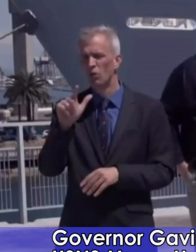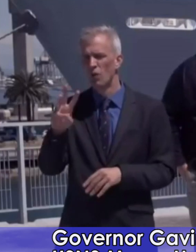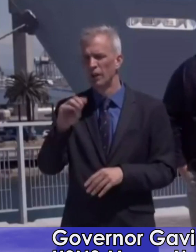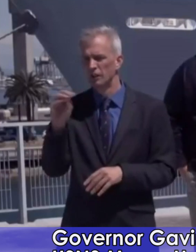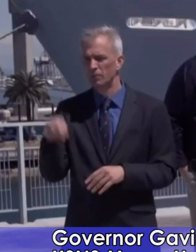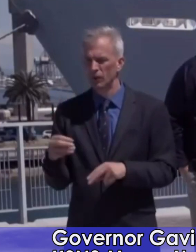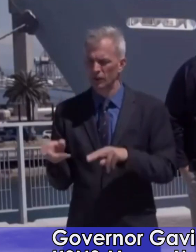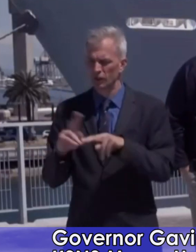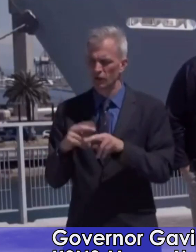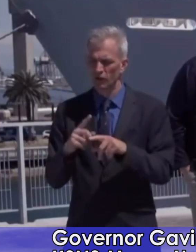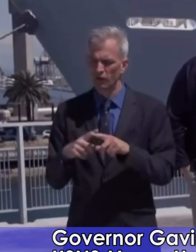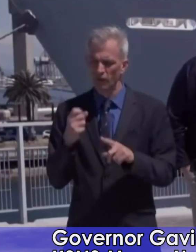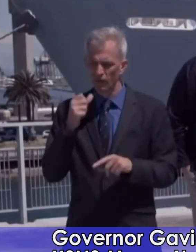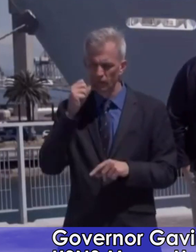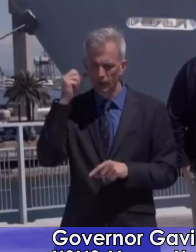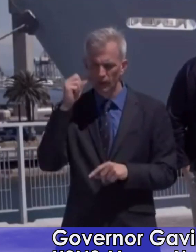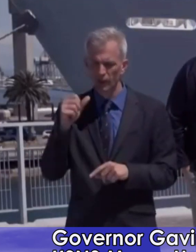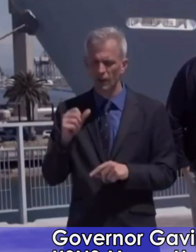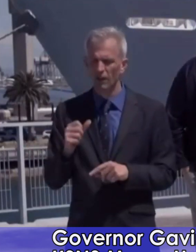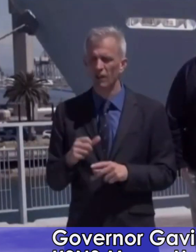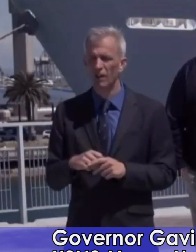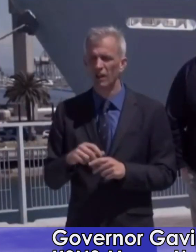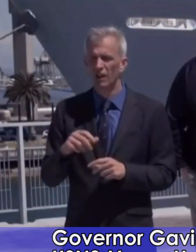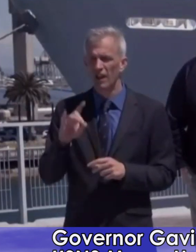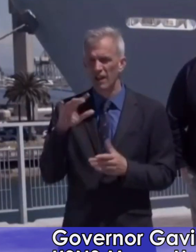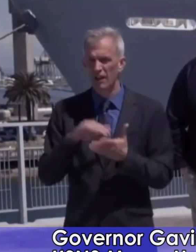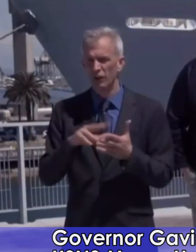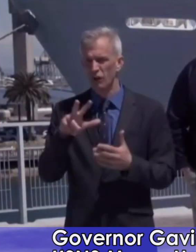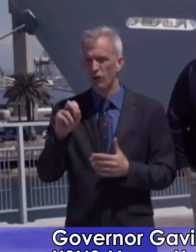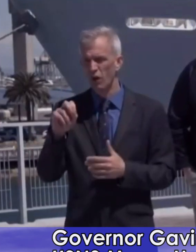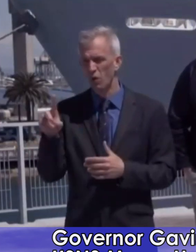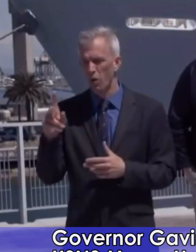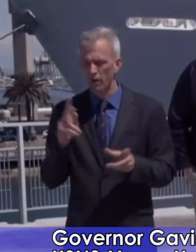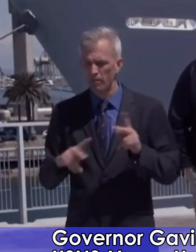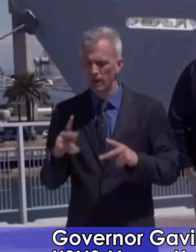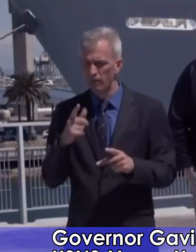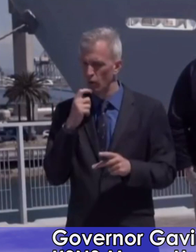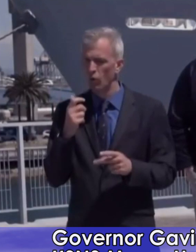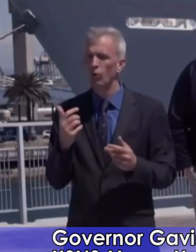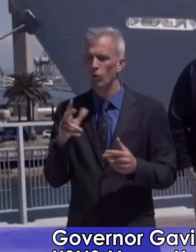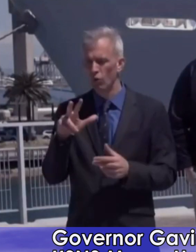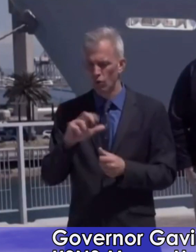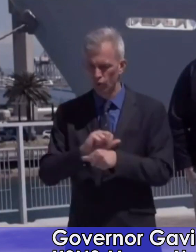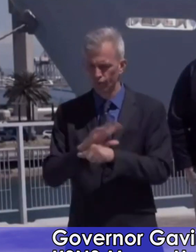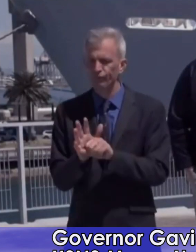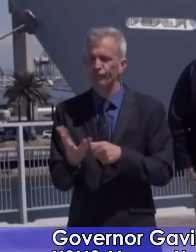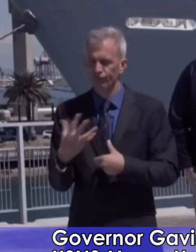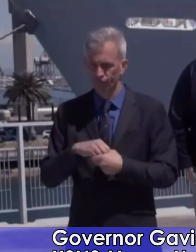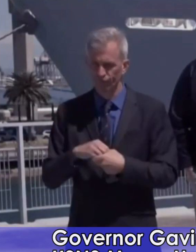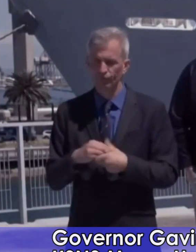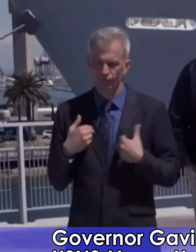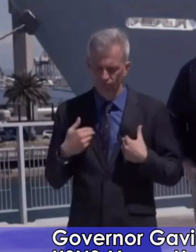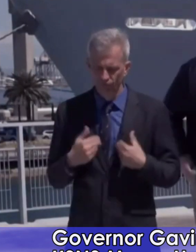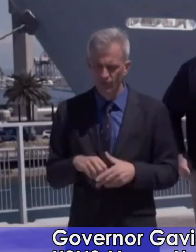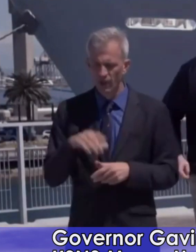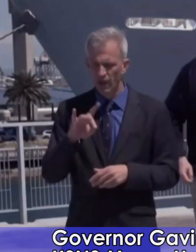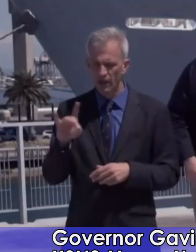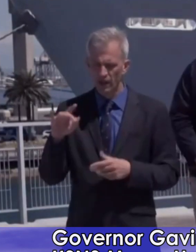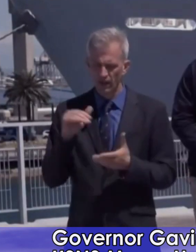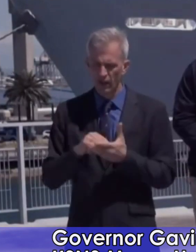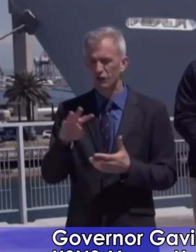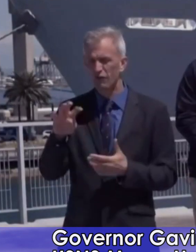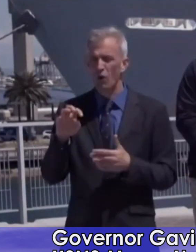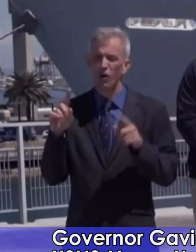day, 3,801 individuals that have tested positive for COVID-19, 88,400